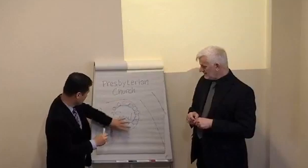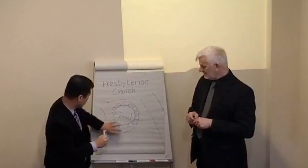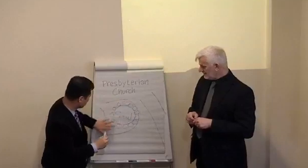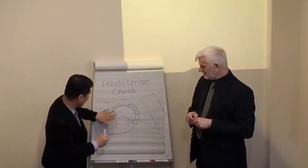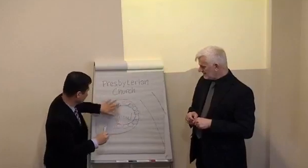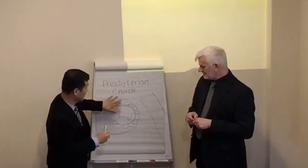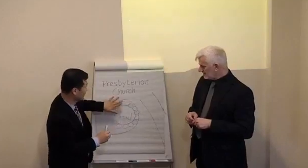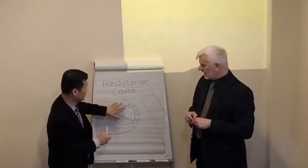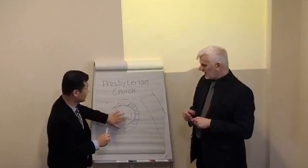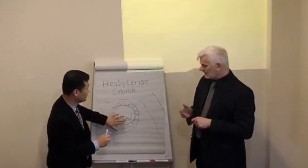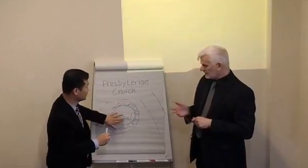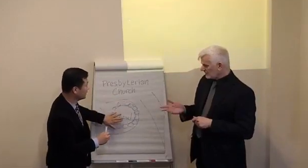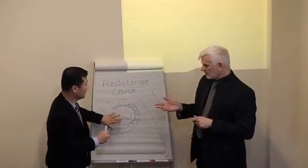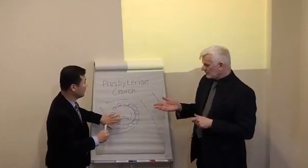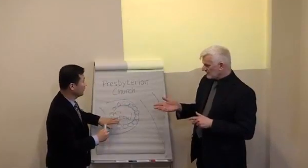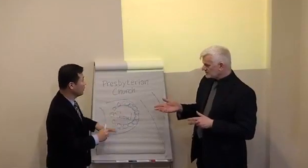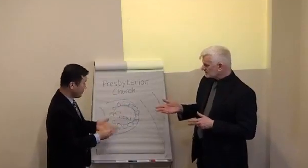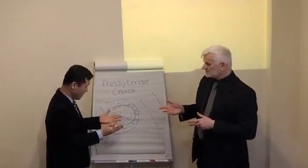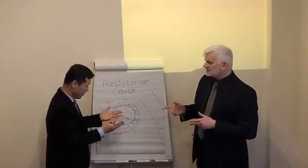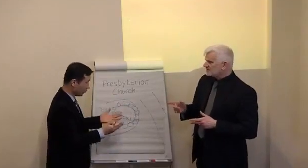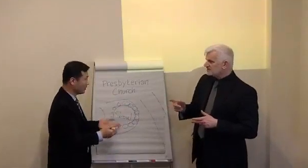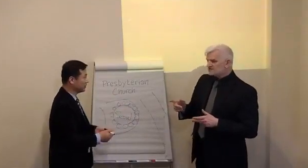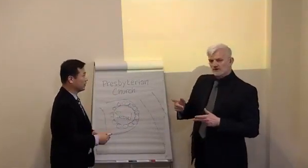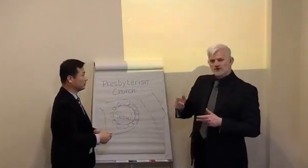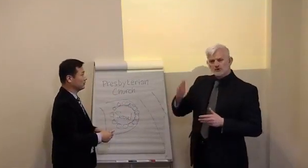This province. Half the Yeah, population. yeah, 20,000.